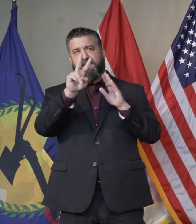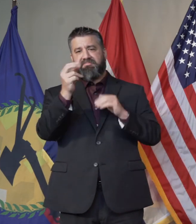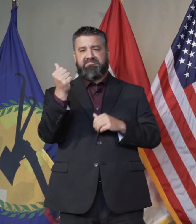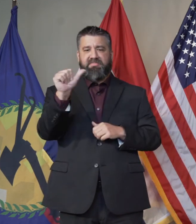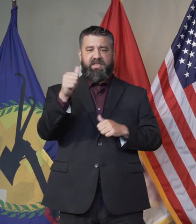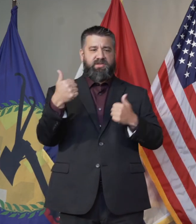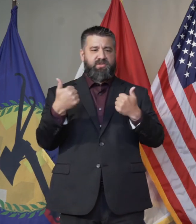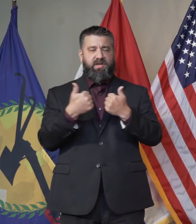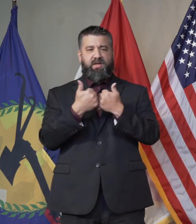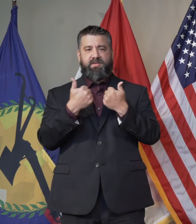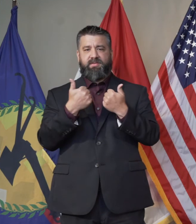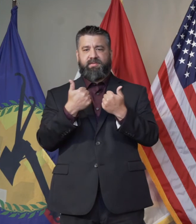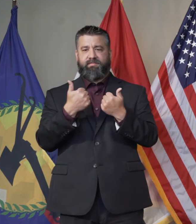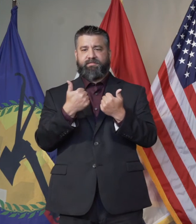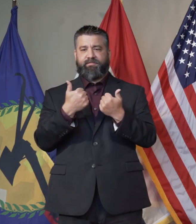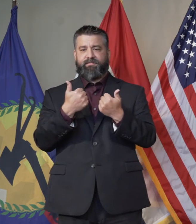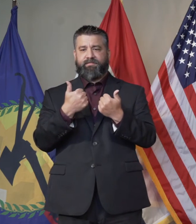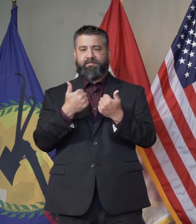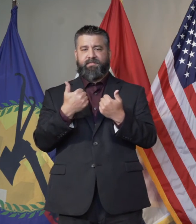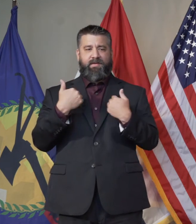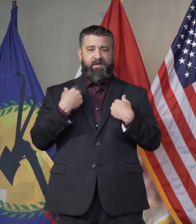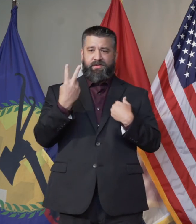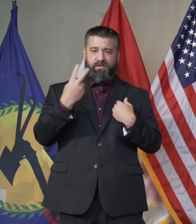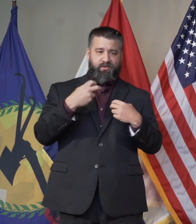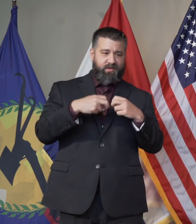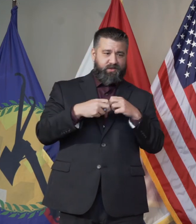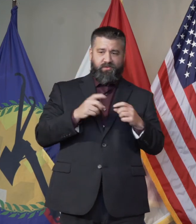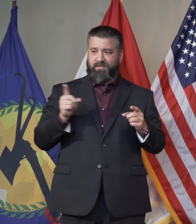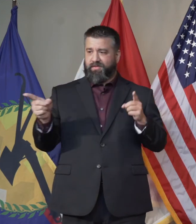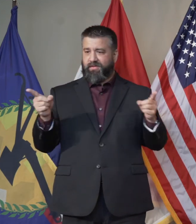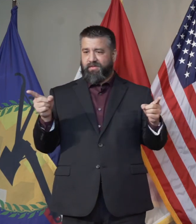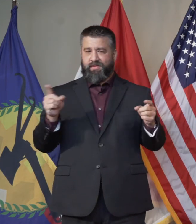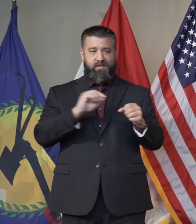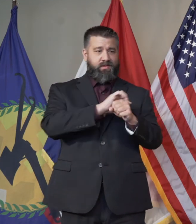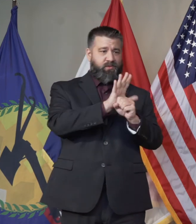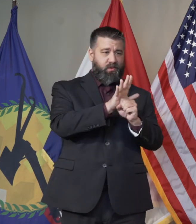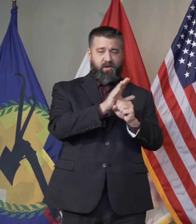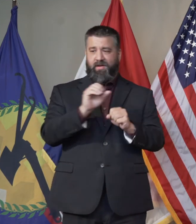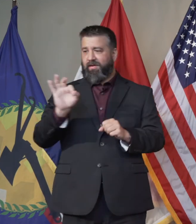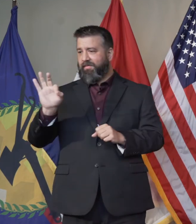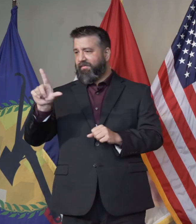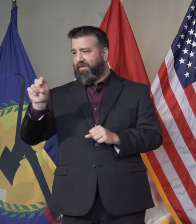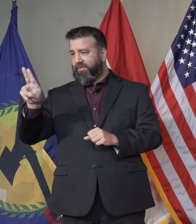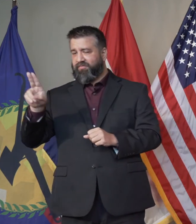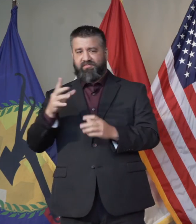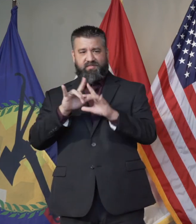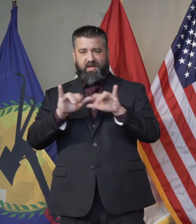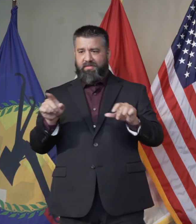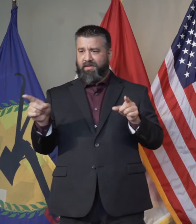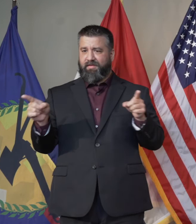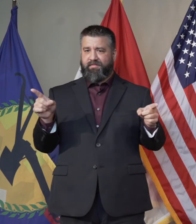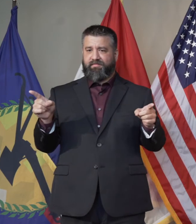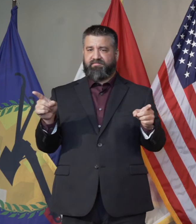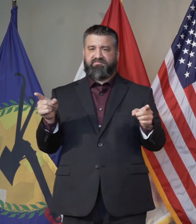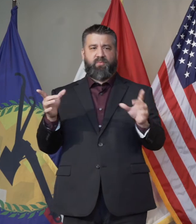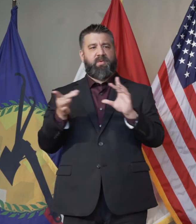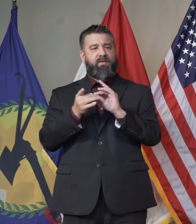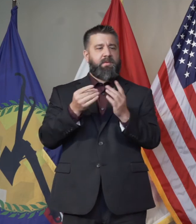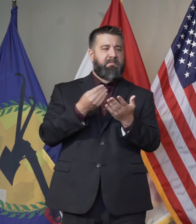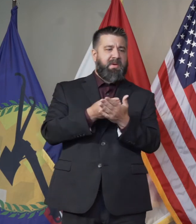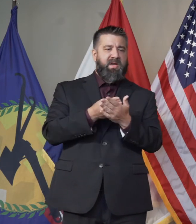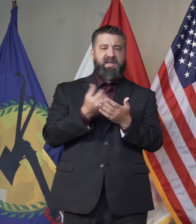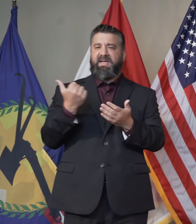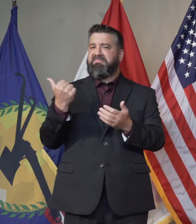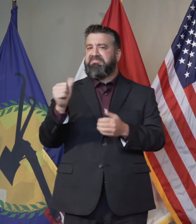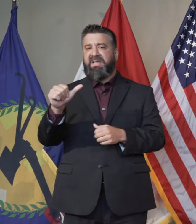challenges dealing with these two issues, flu season and being in a pandemic at the same time here? Money-wise, any